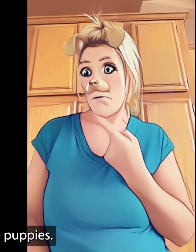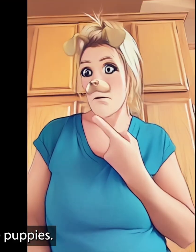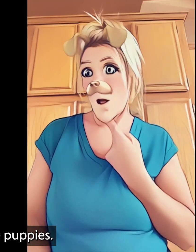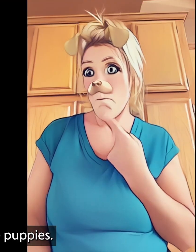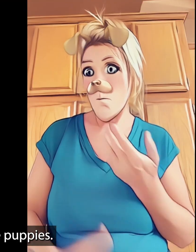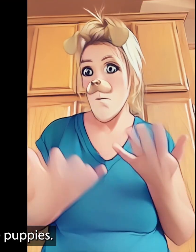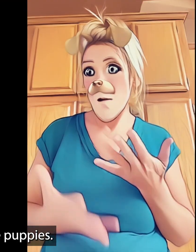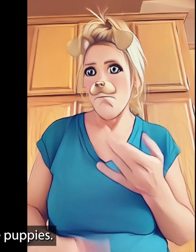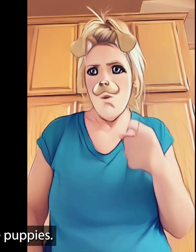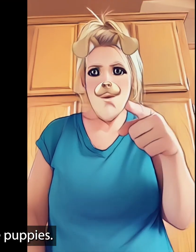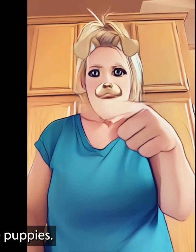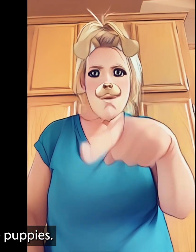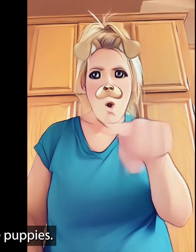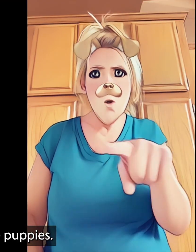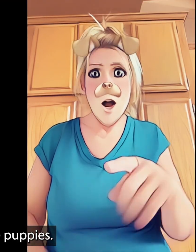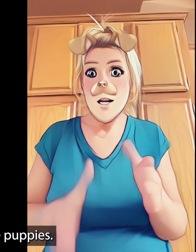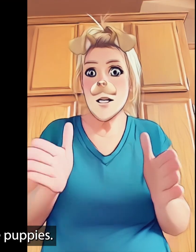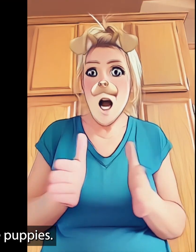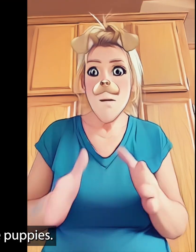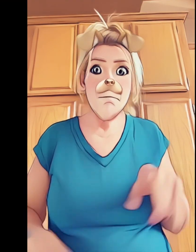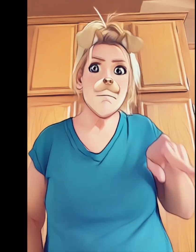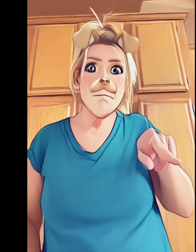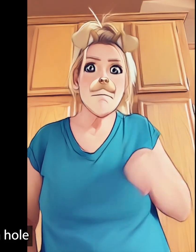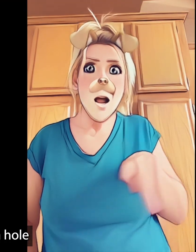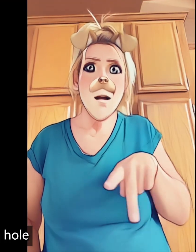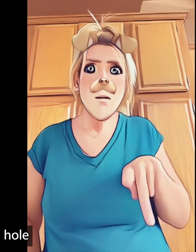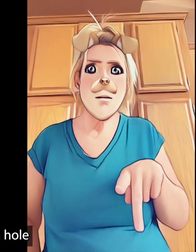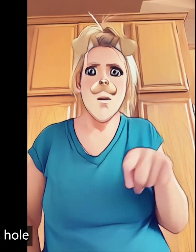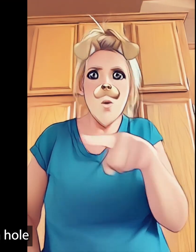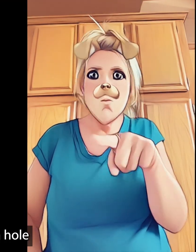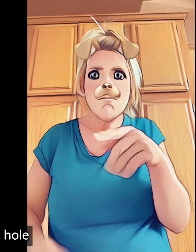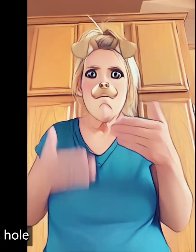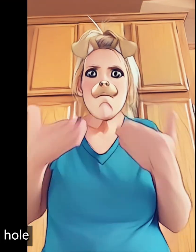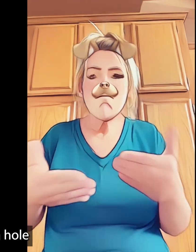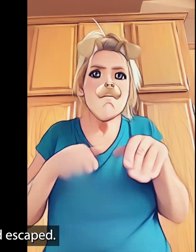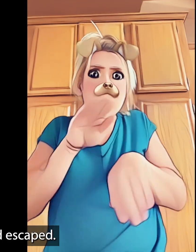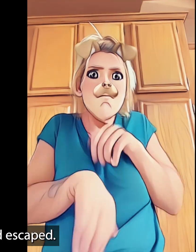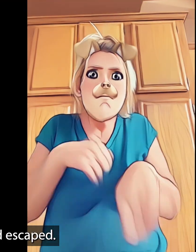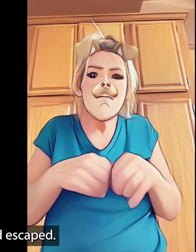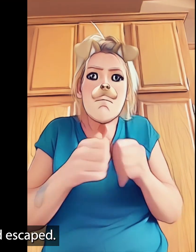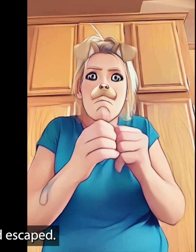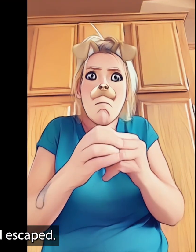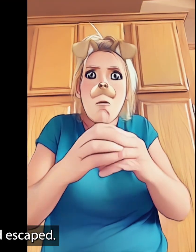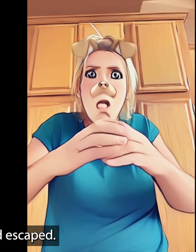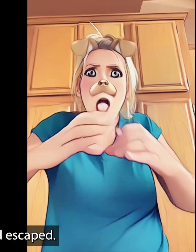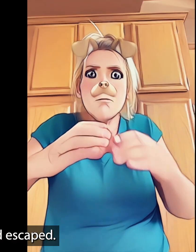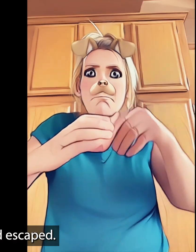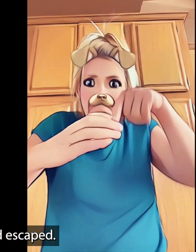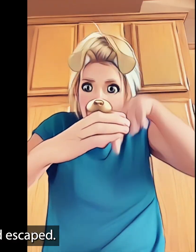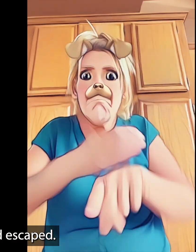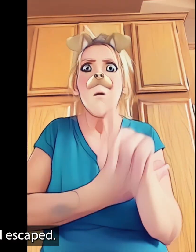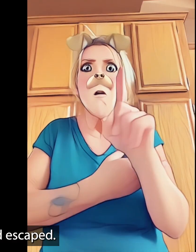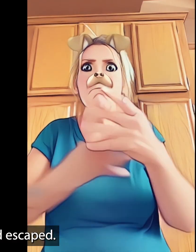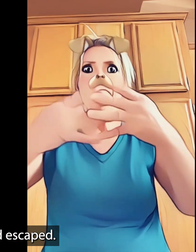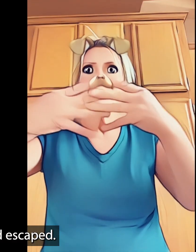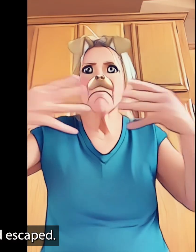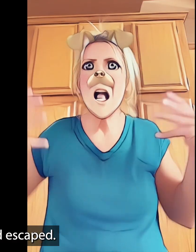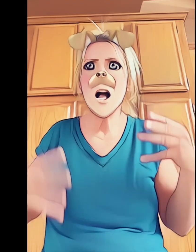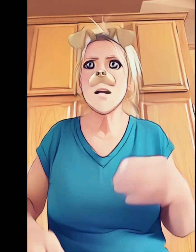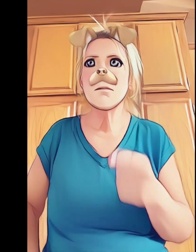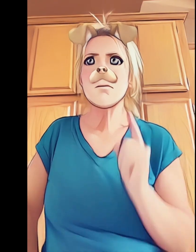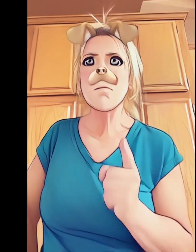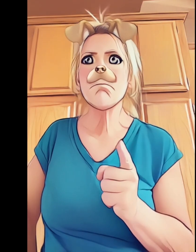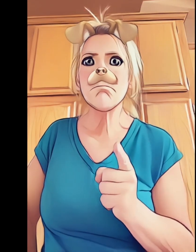She told those little puppies, "You guys dug a hole under the fence and escaped.